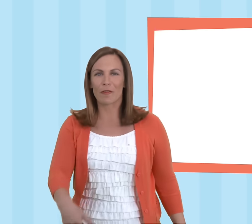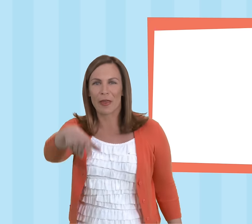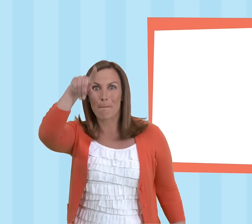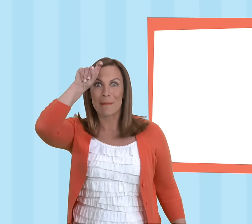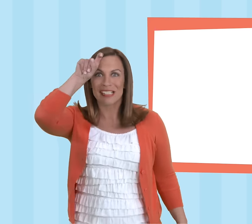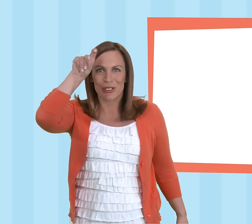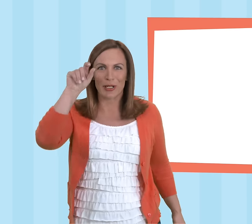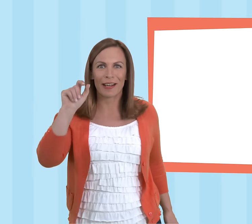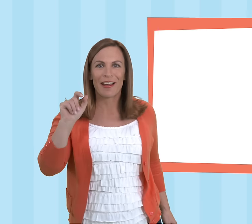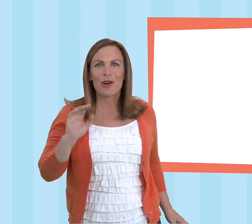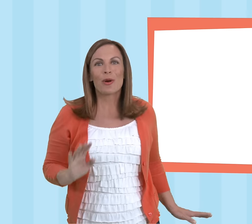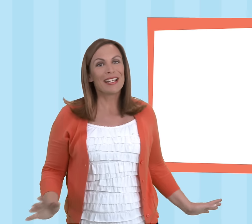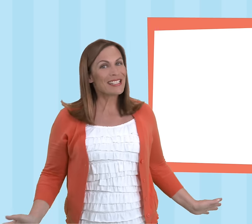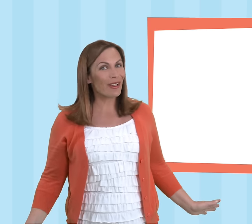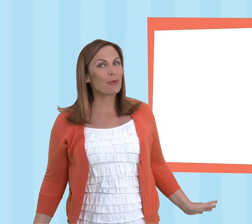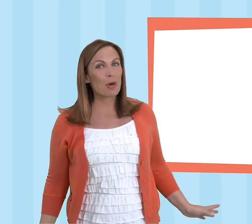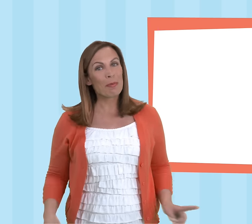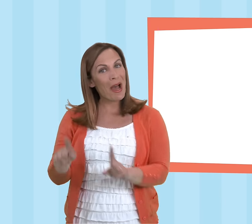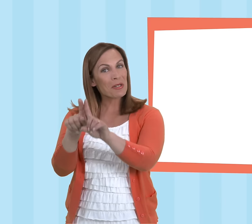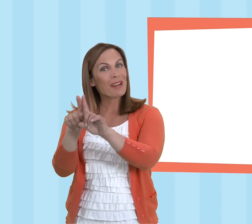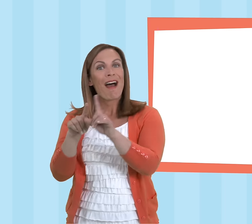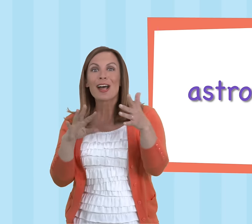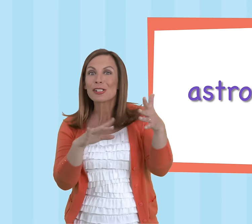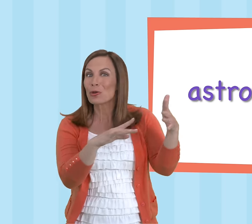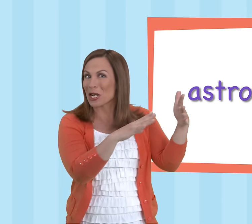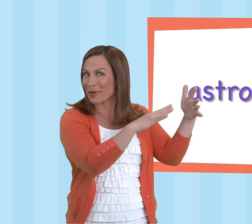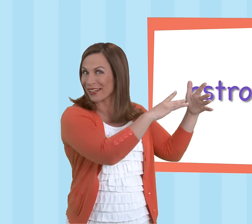the mystery, we need to learn more about astronomy.